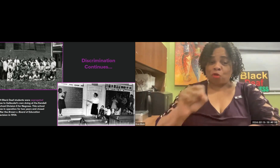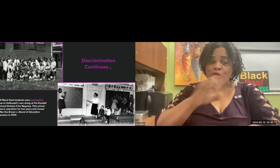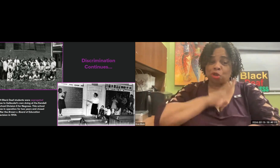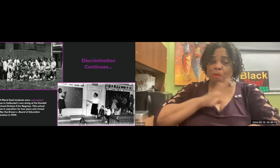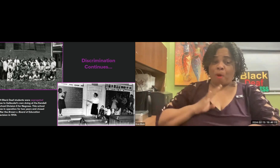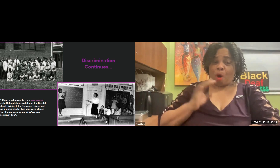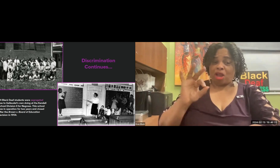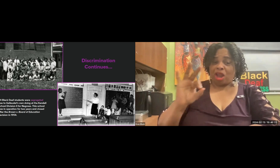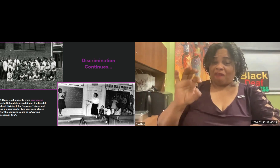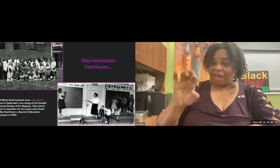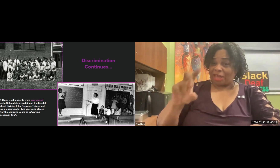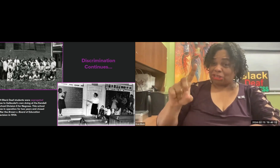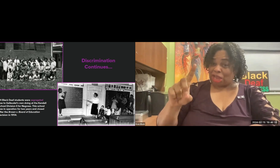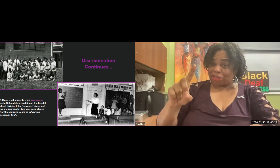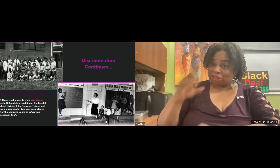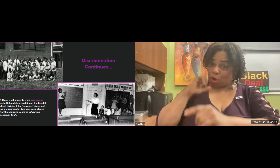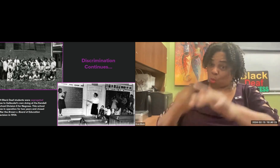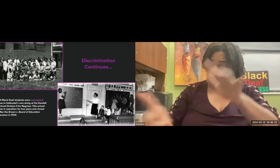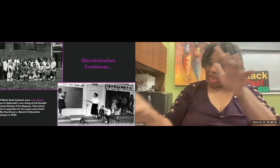them?